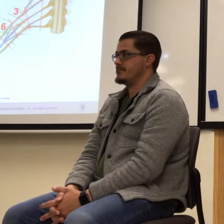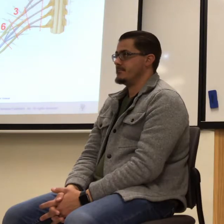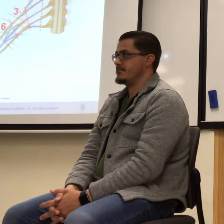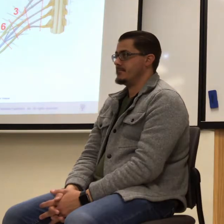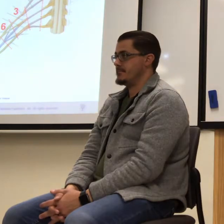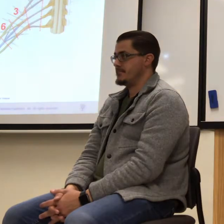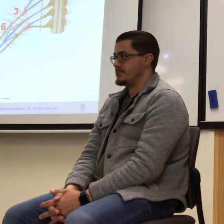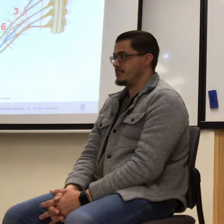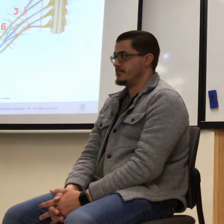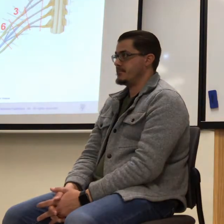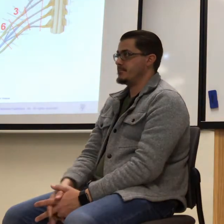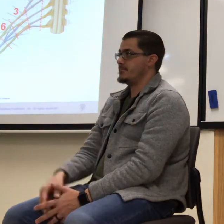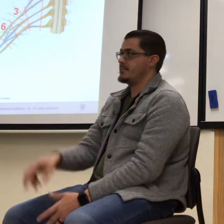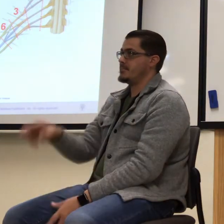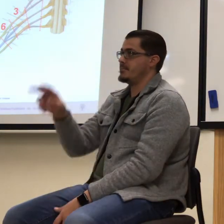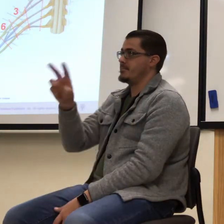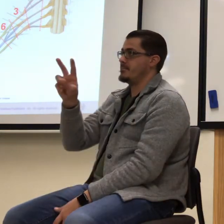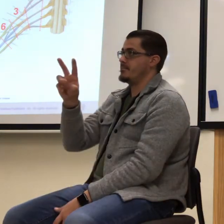Ventral